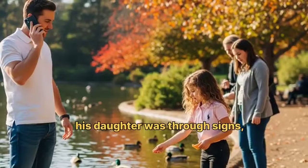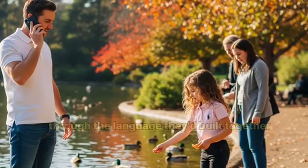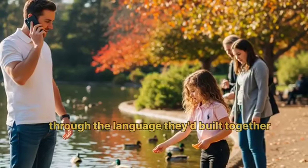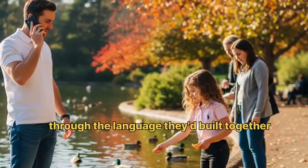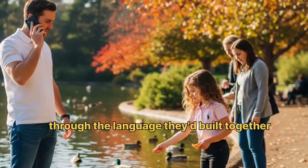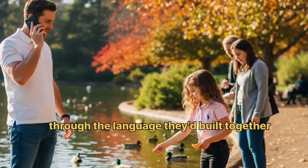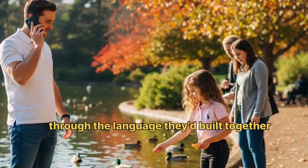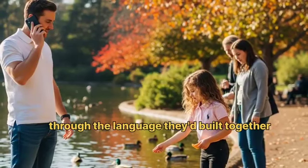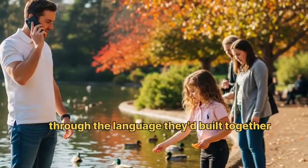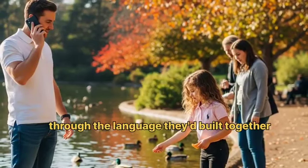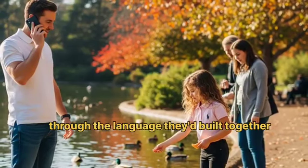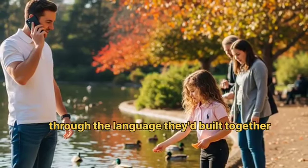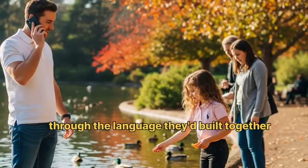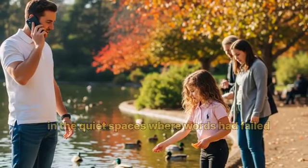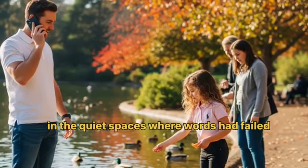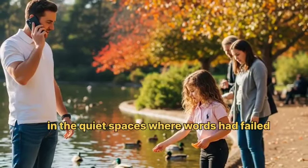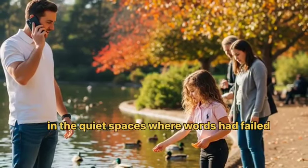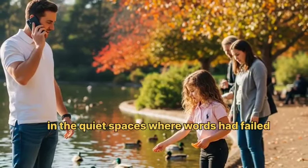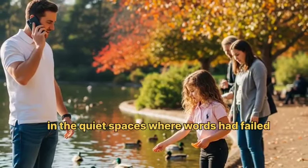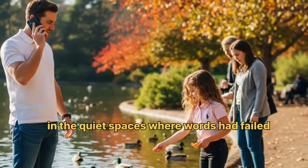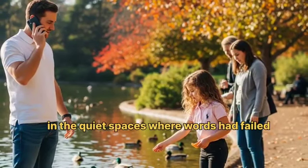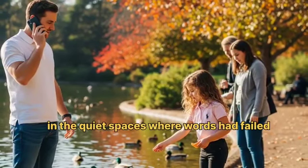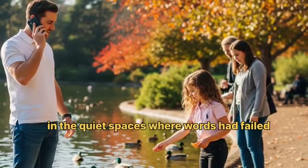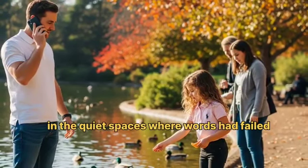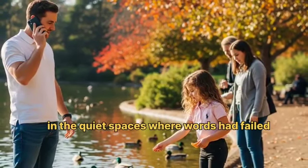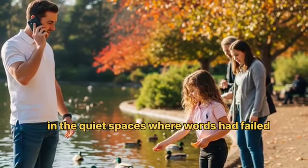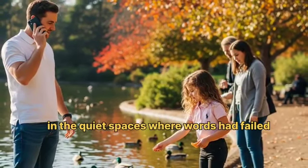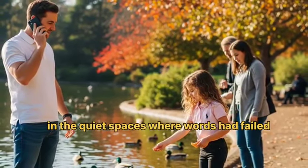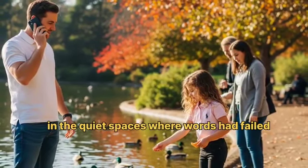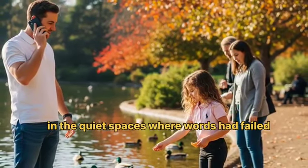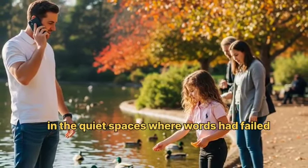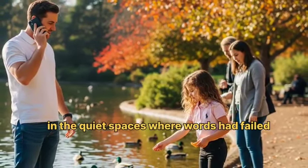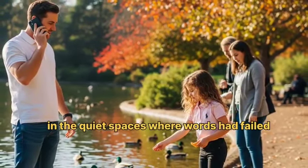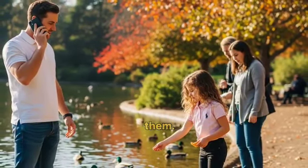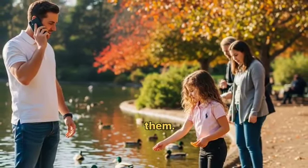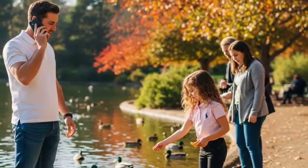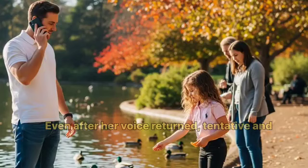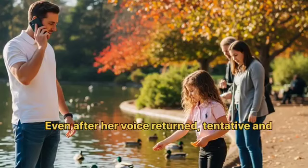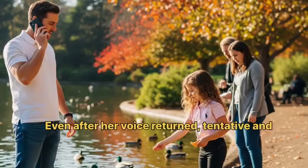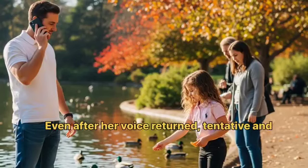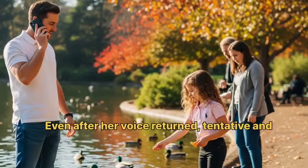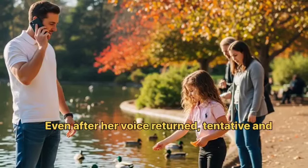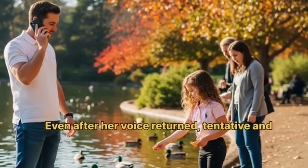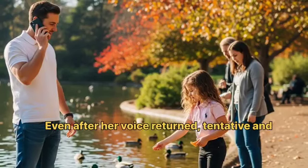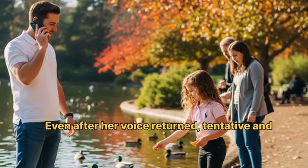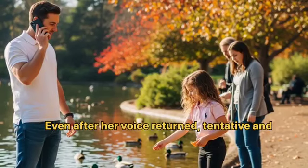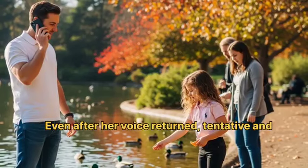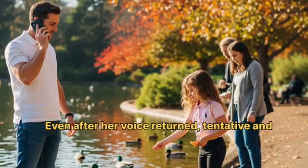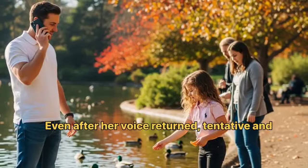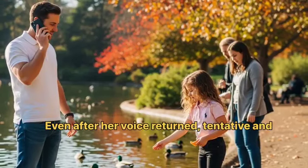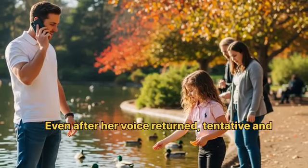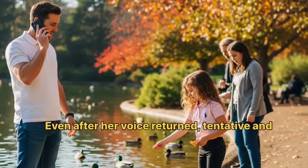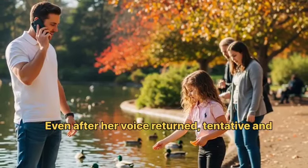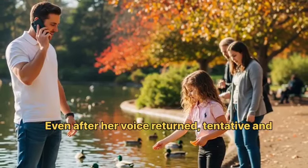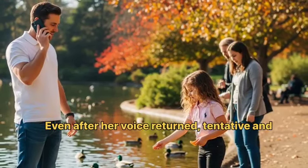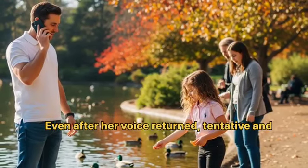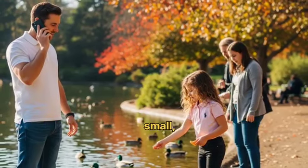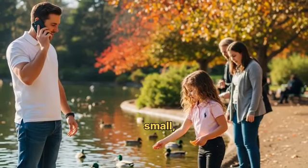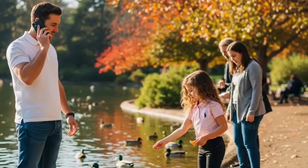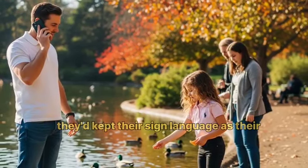through the language they'd built together in the quiet spaces where words had failed them. Even after her voice returned, tentative and small, they'd kept